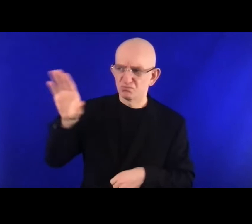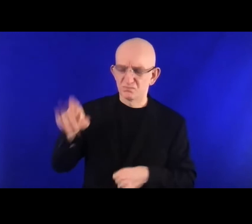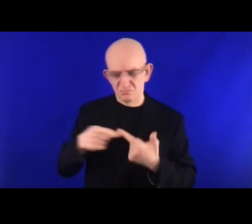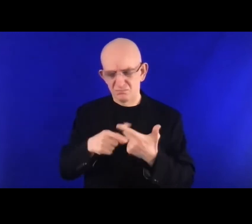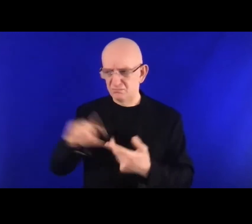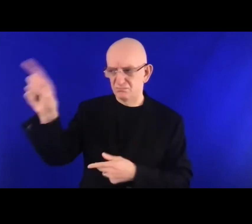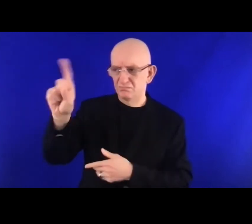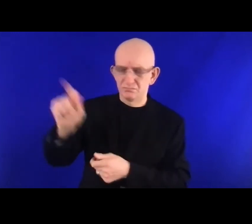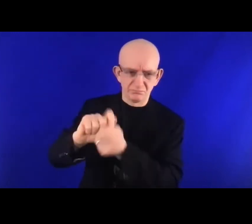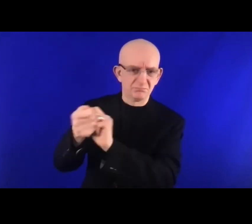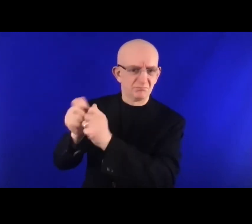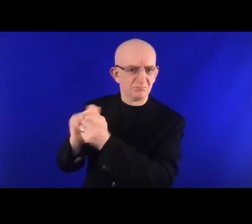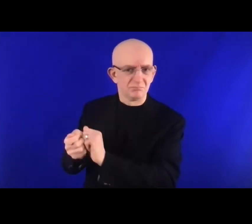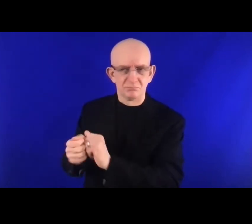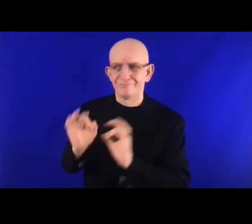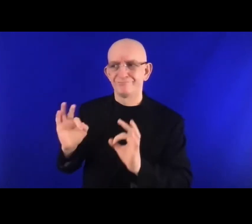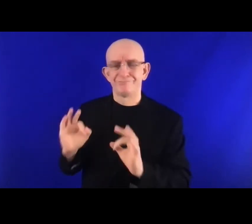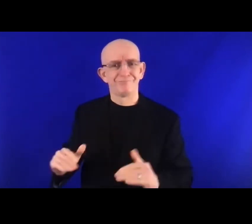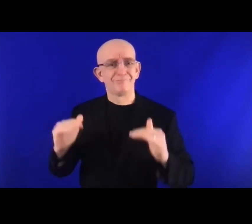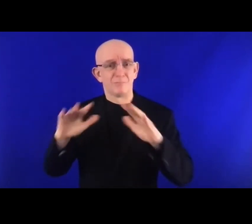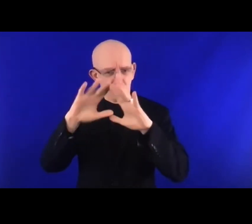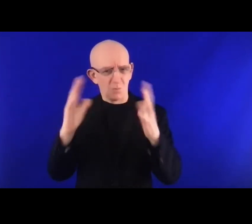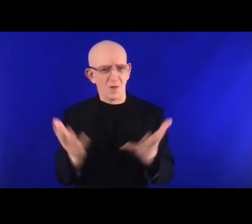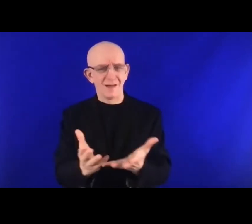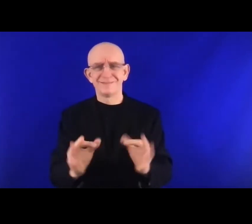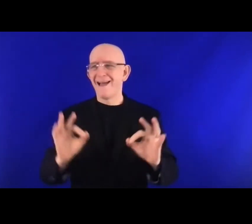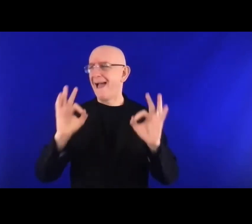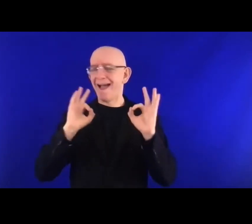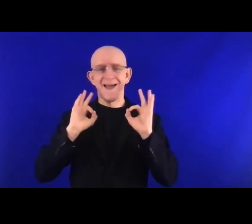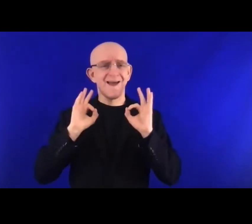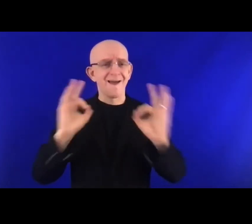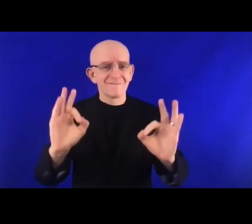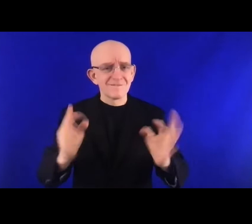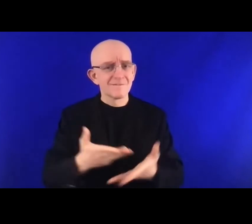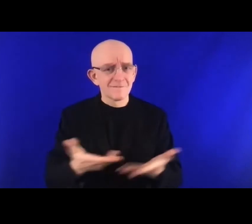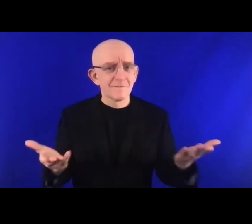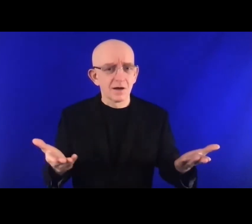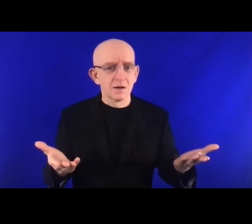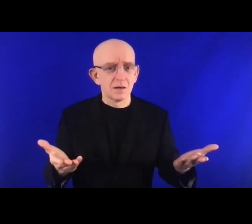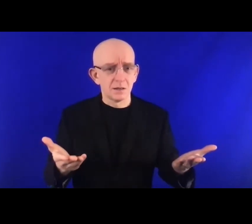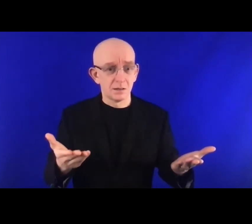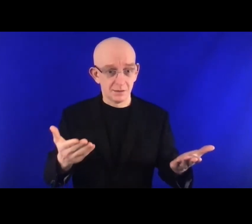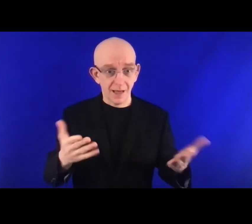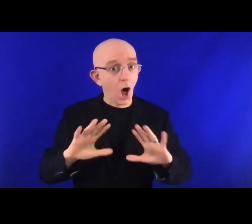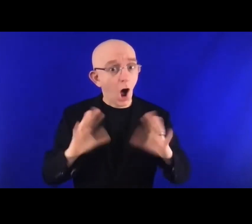and, you know, through our leadership and speaking. And we all have to